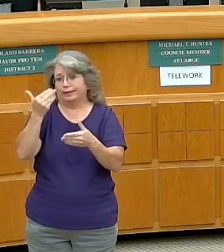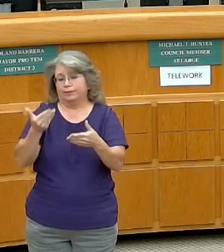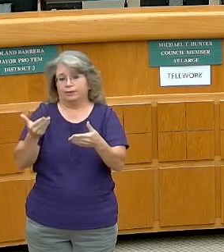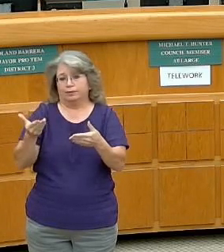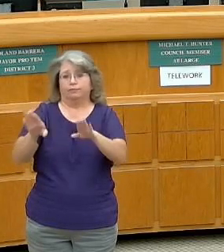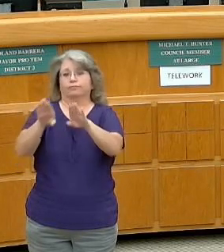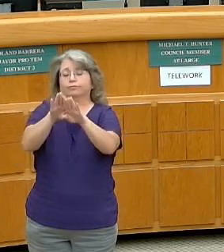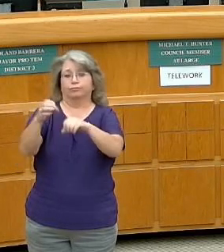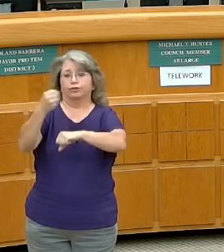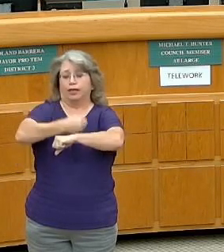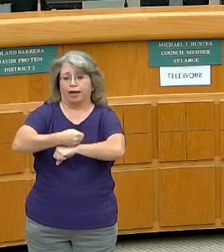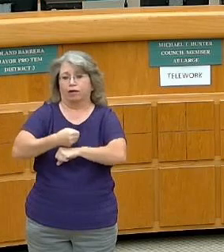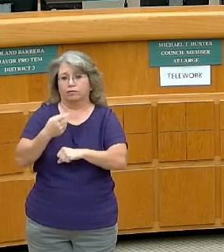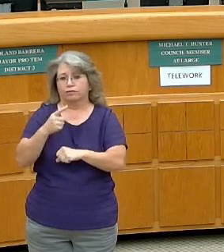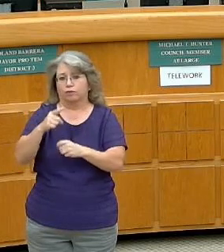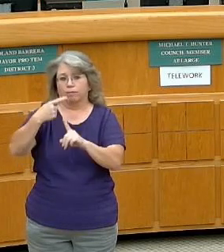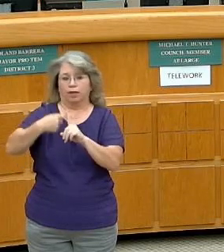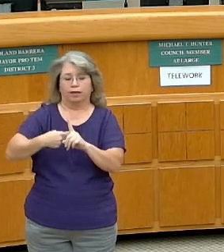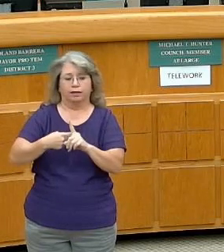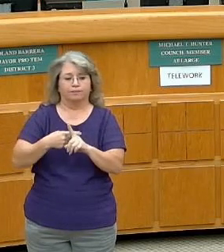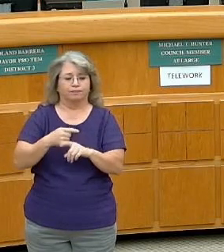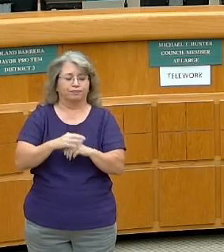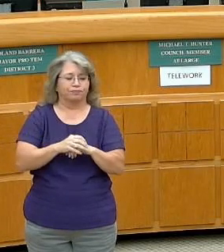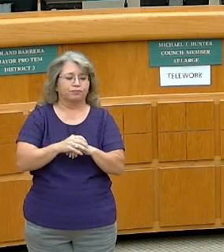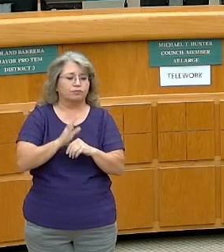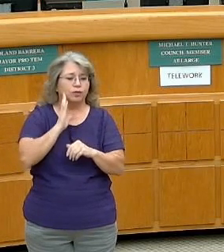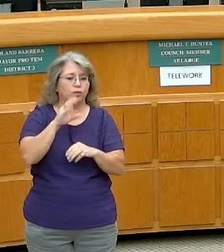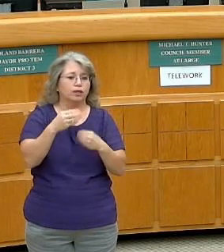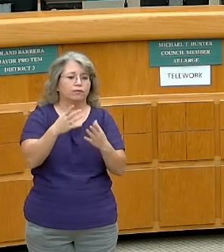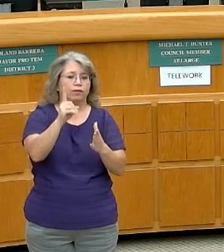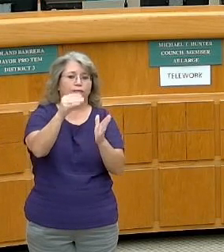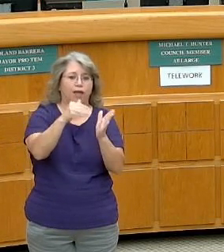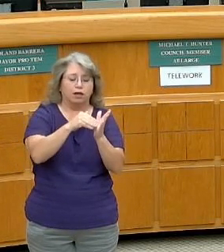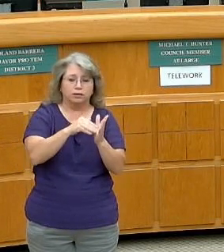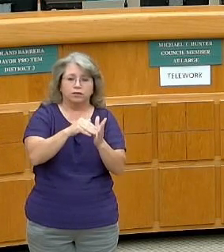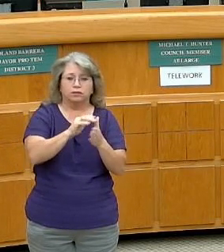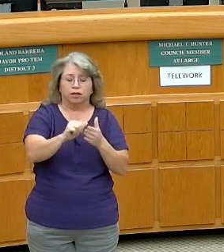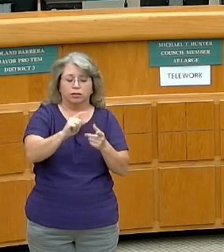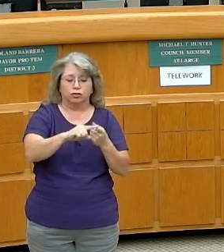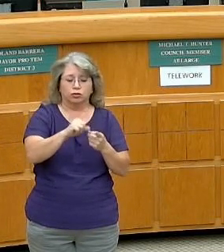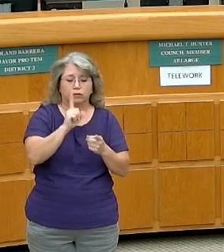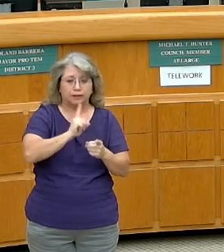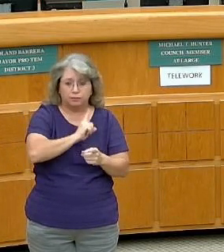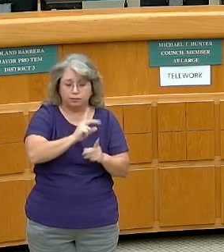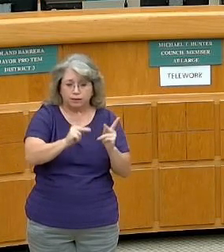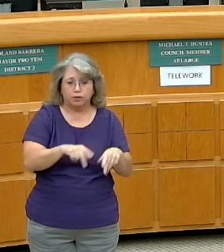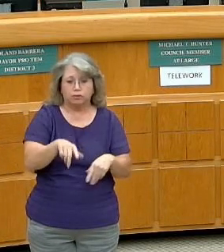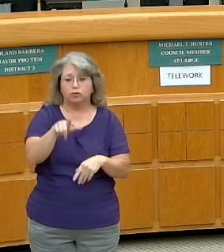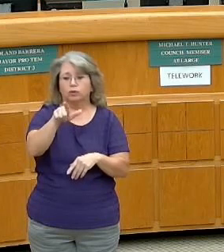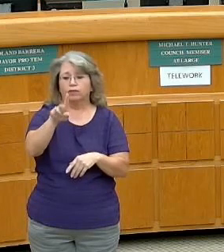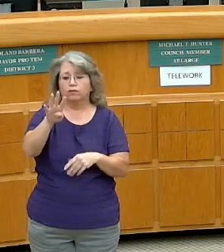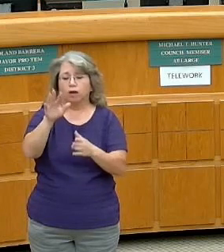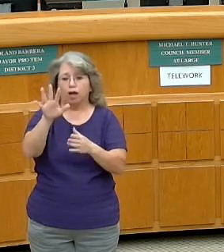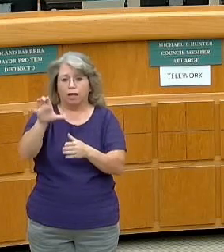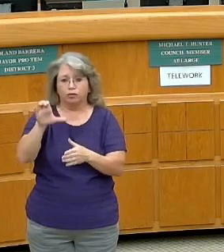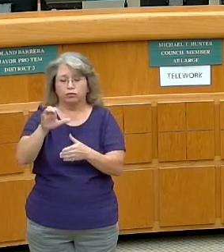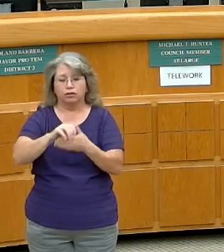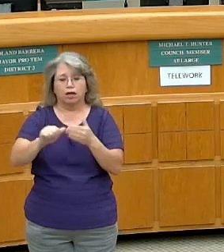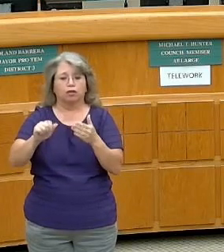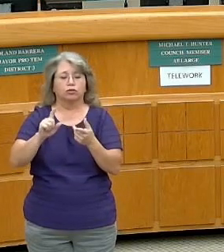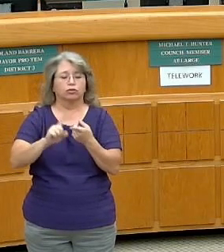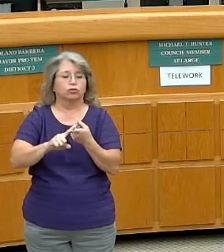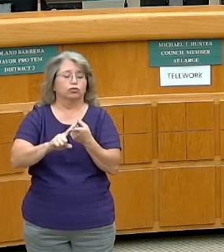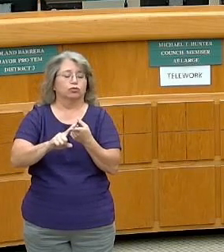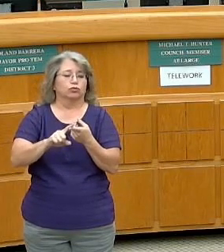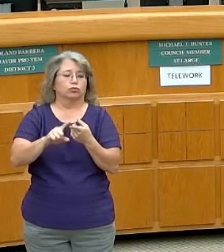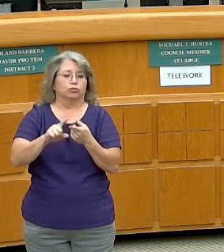That's about $1,200 for single, $2,400 for married, $500 per child. It starts phasing out at about